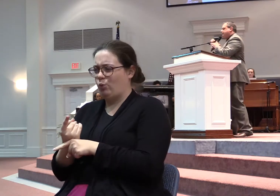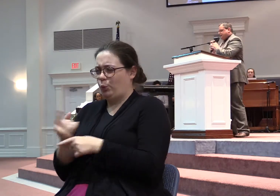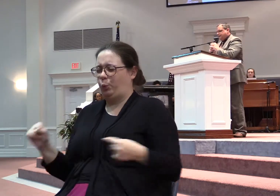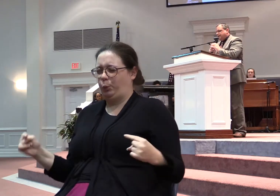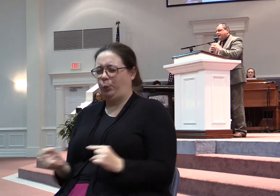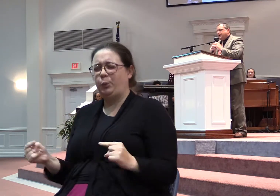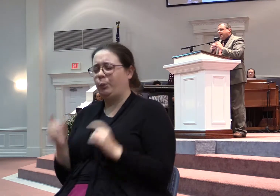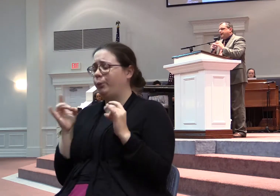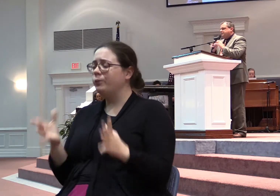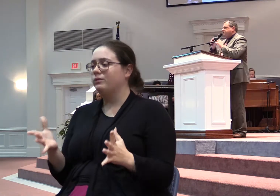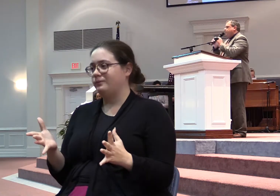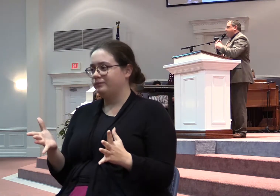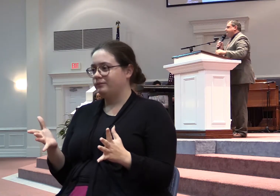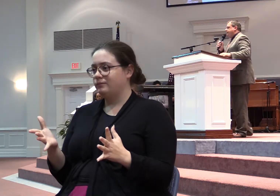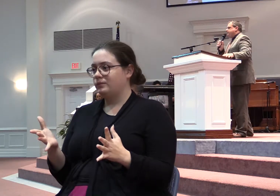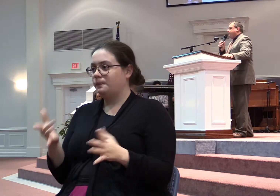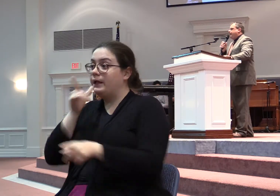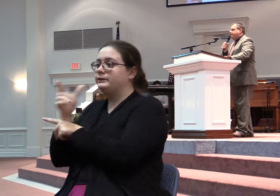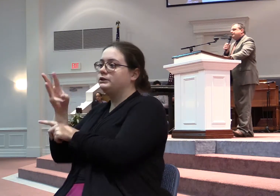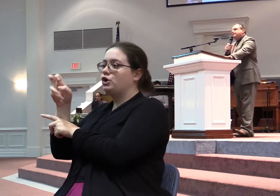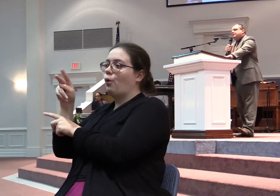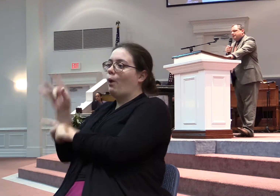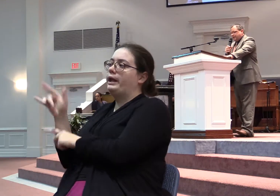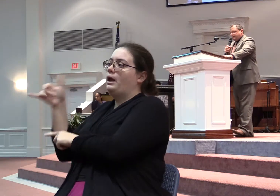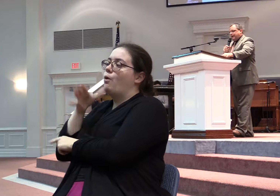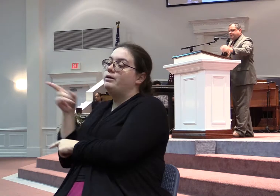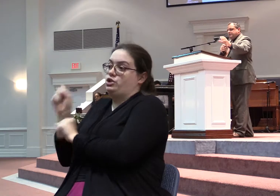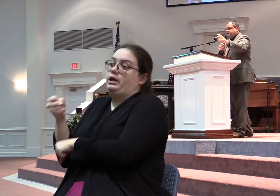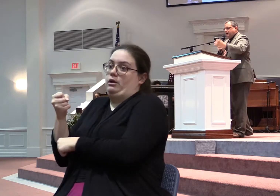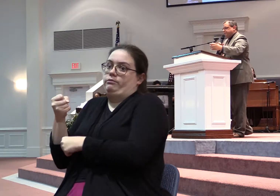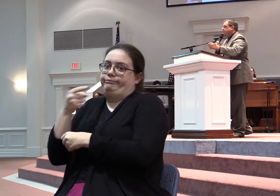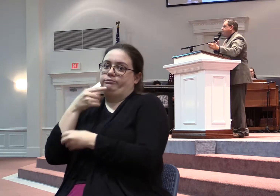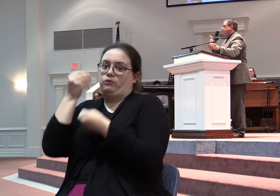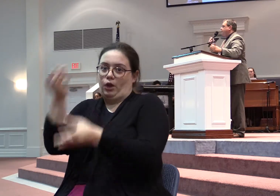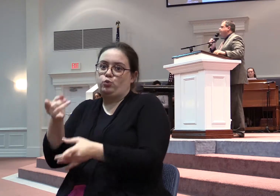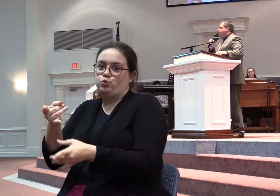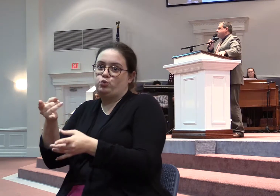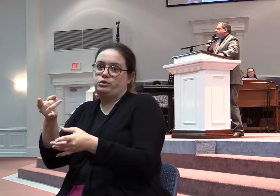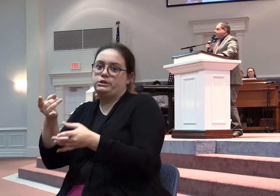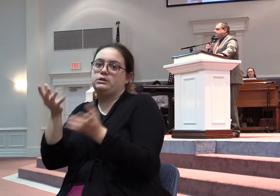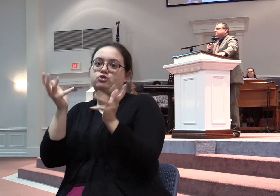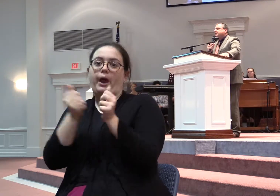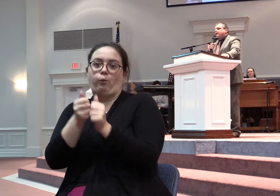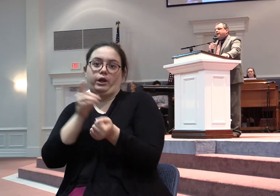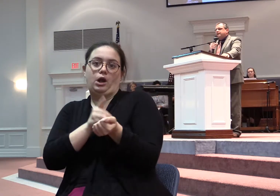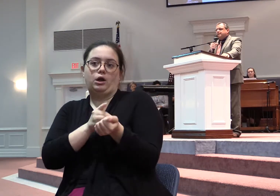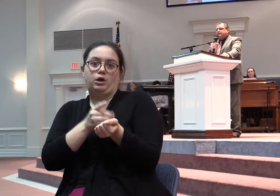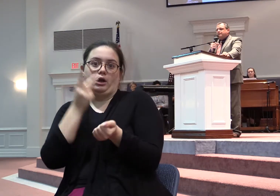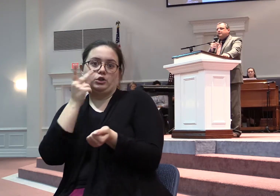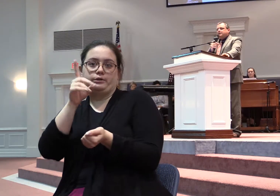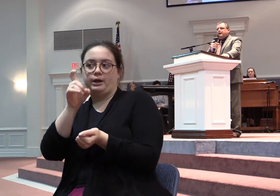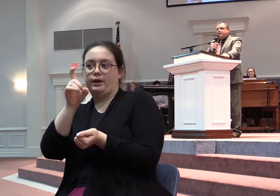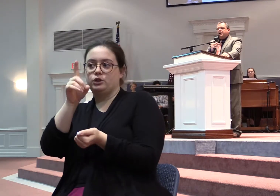thing. And Sister Wendy could testify that she talked to the doctor that read the x-rays, and he